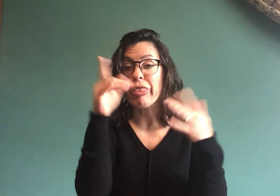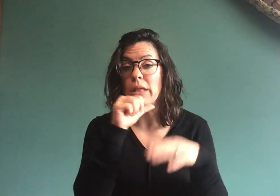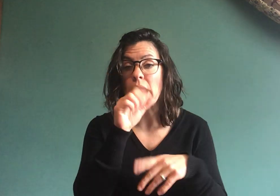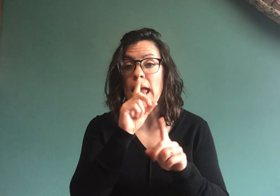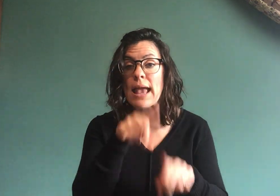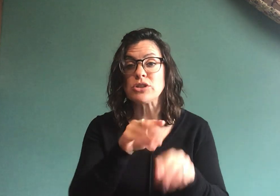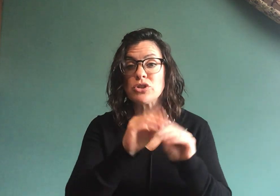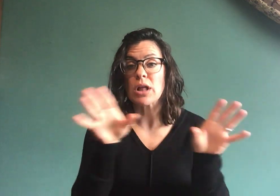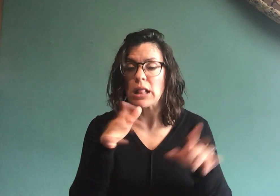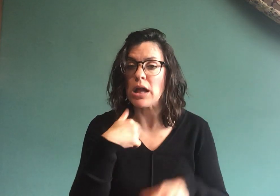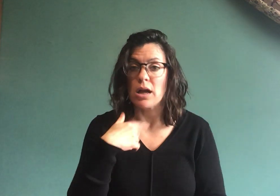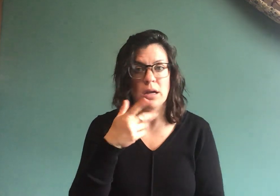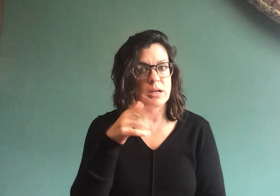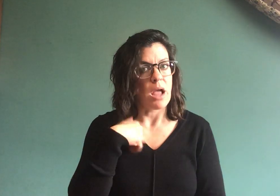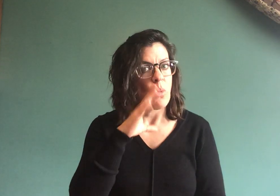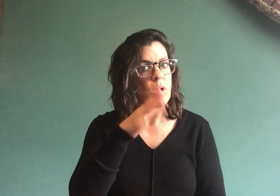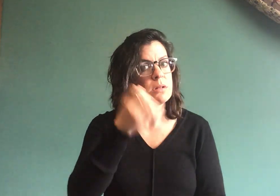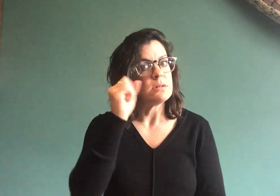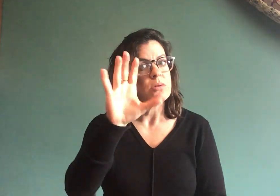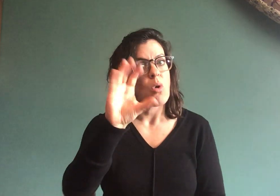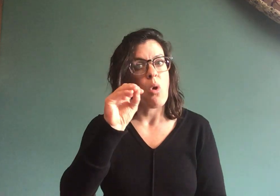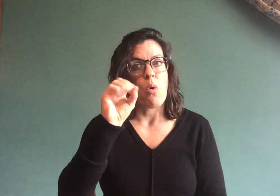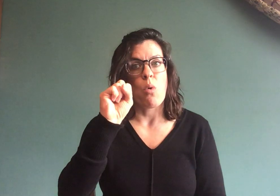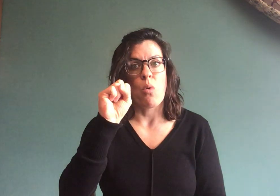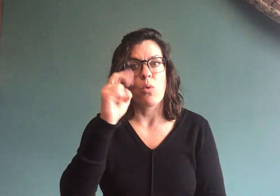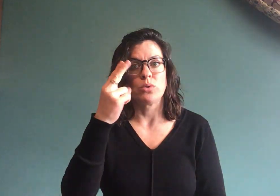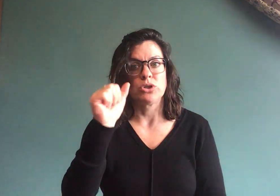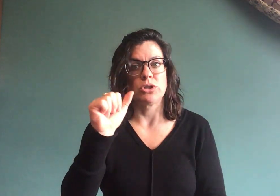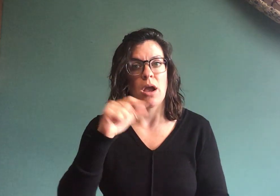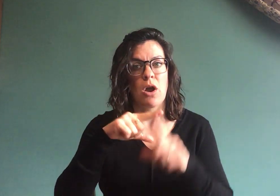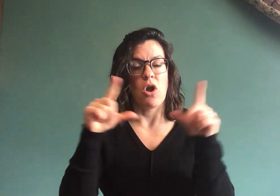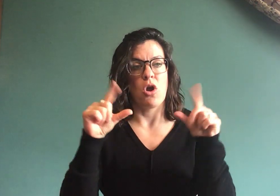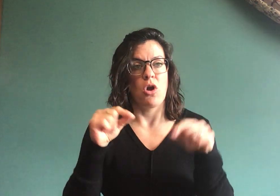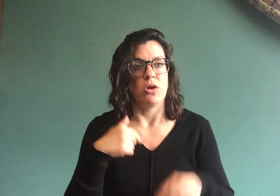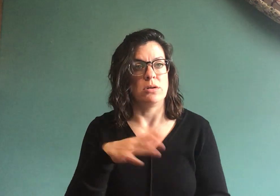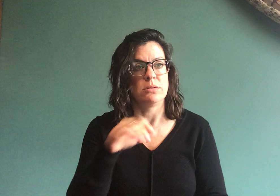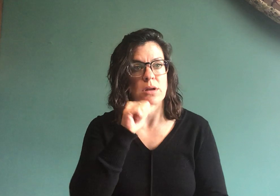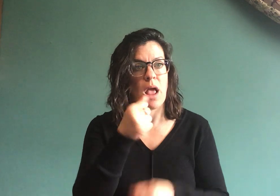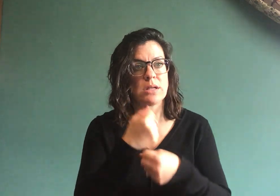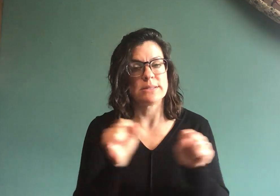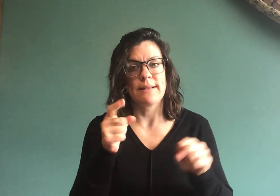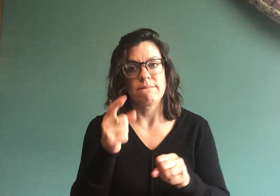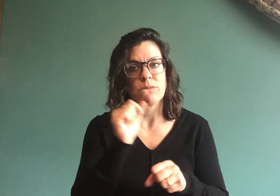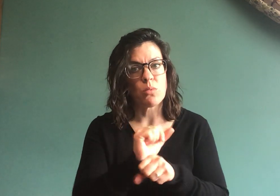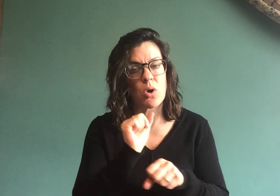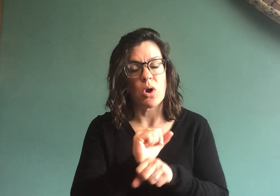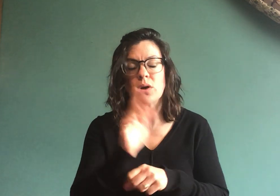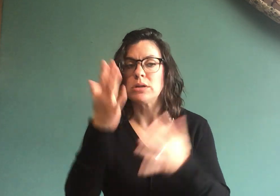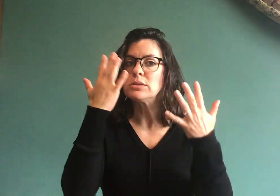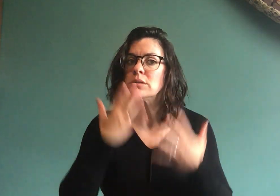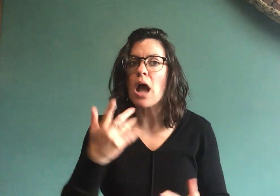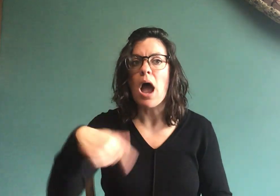Nobody remembers, do they? Well, this is sad. This is really sad. This is really sad.